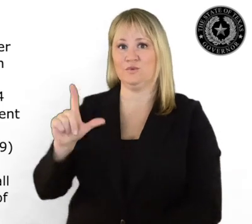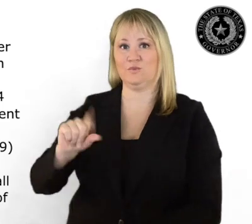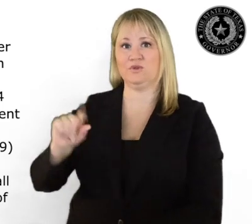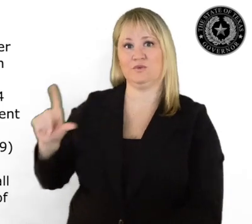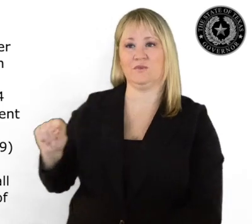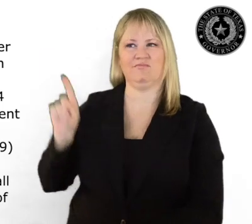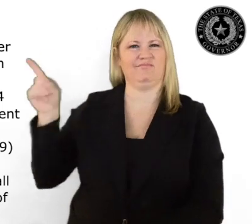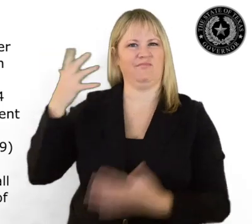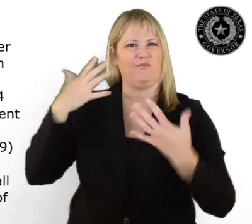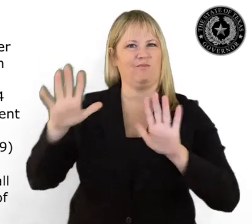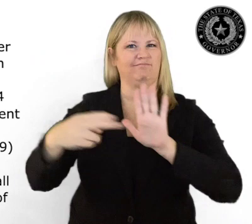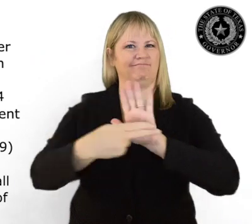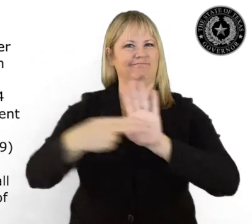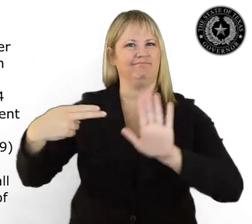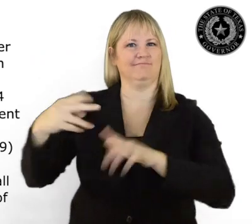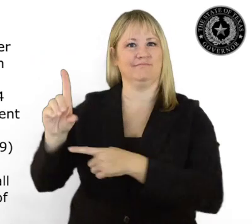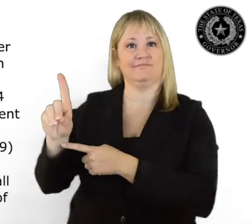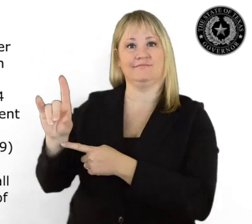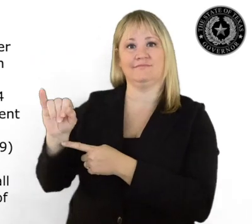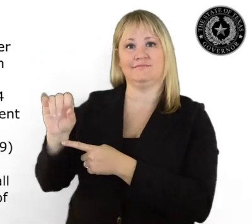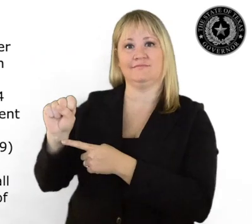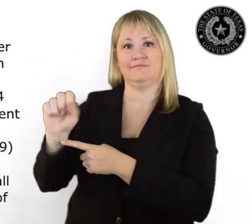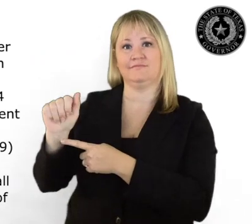2020, certifying under Section